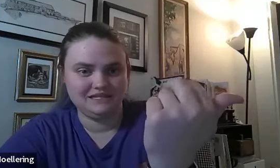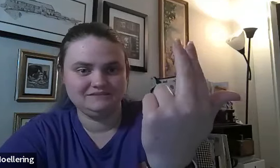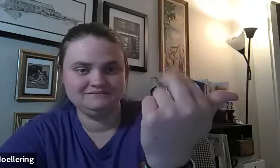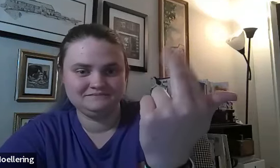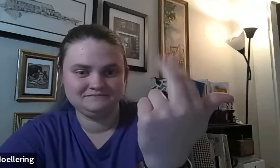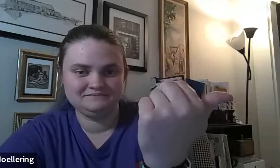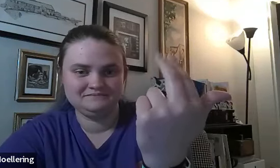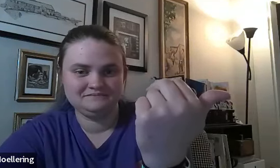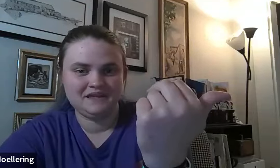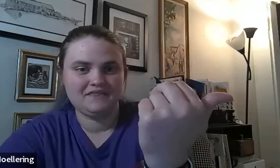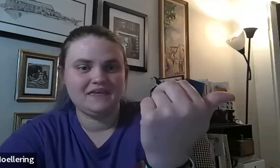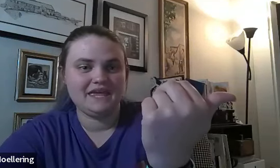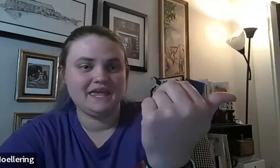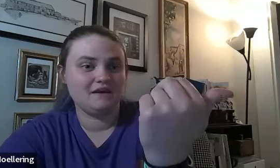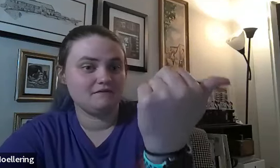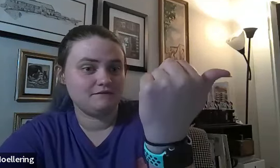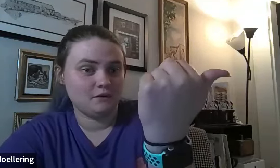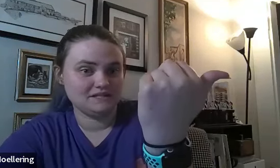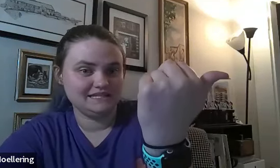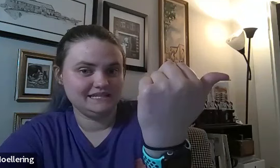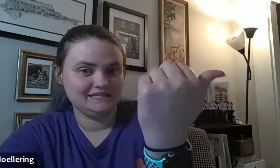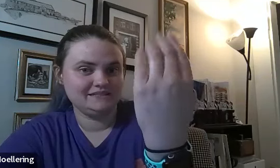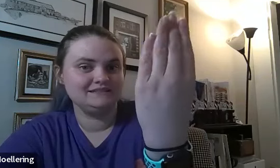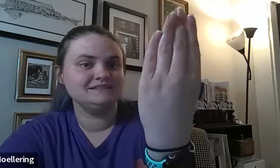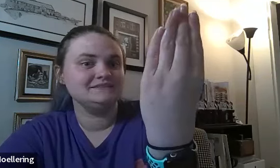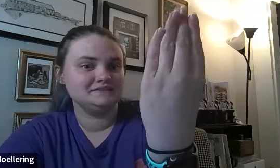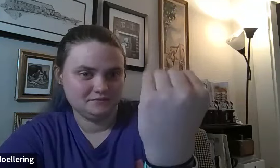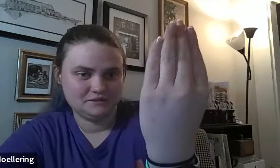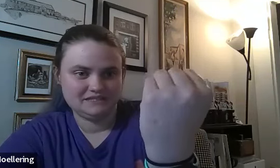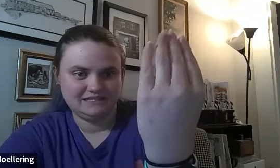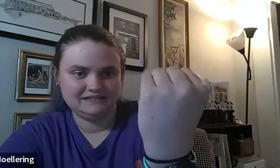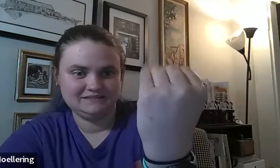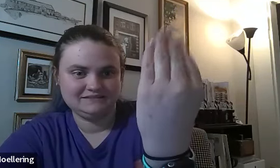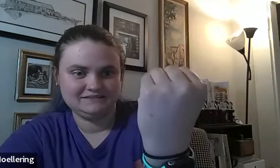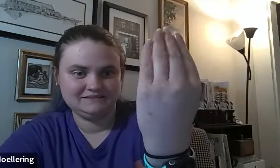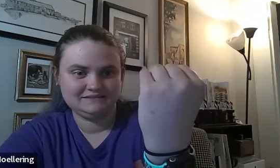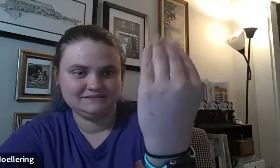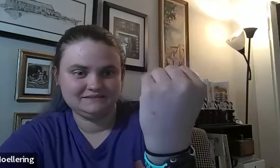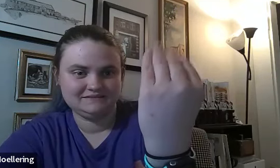13. Then 14, 14.